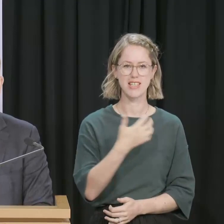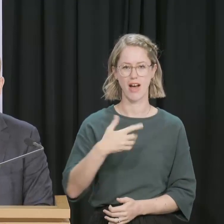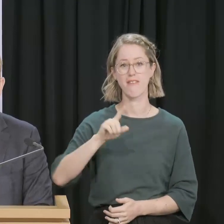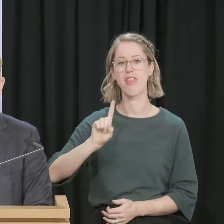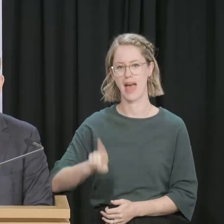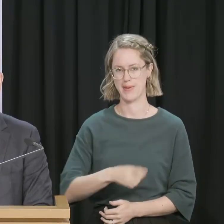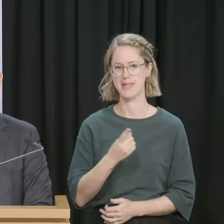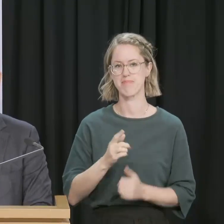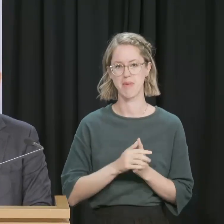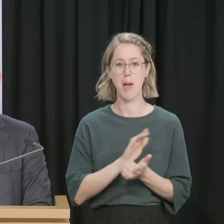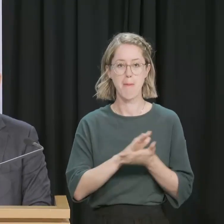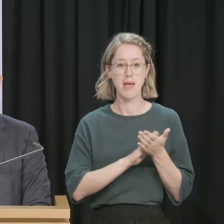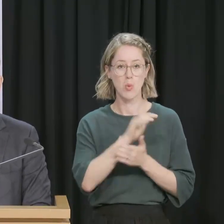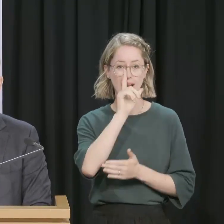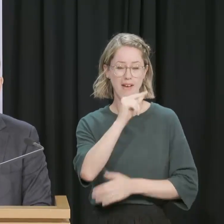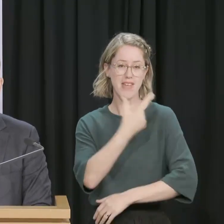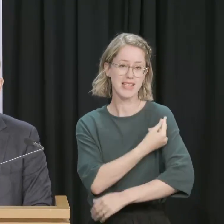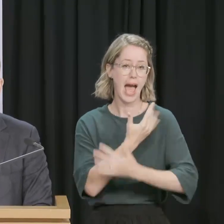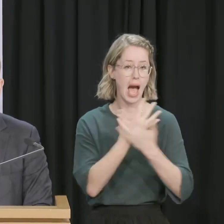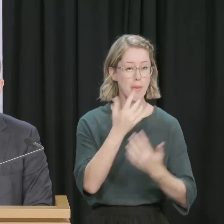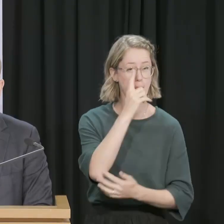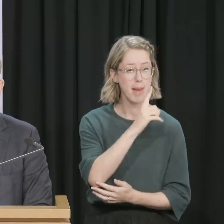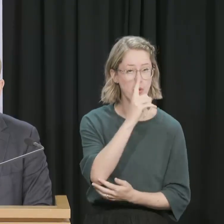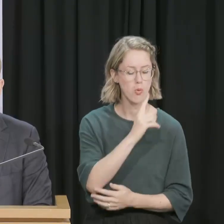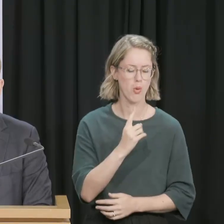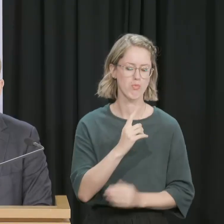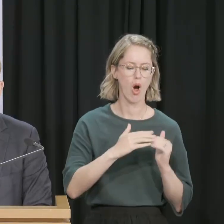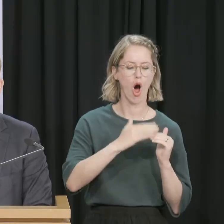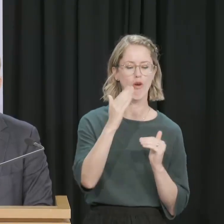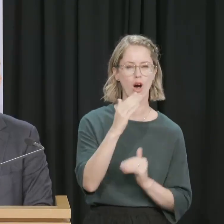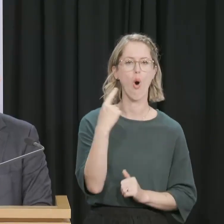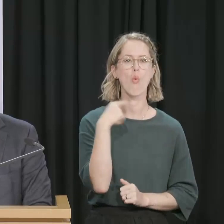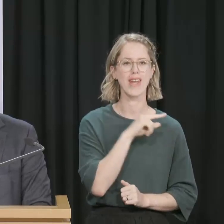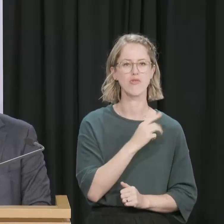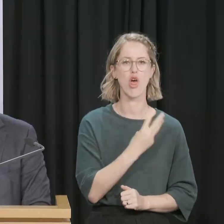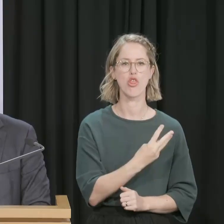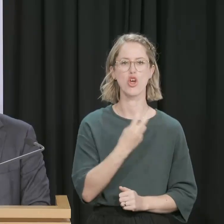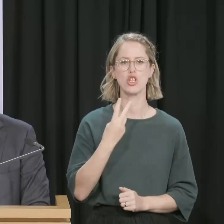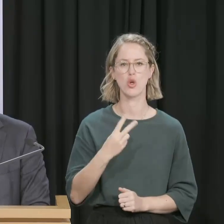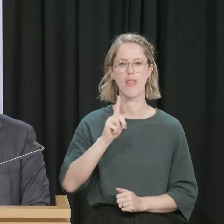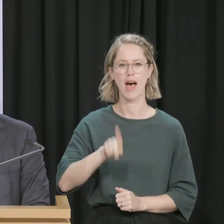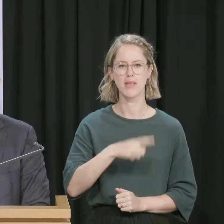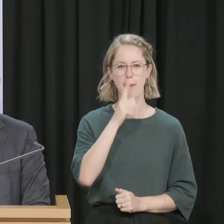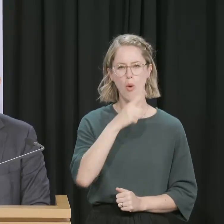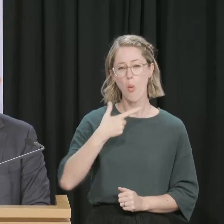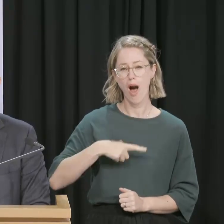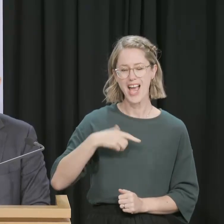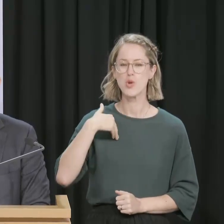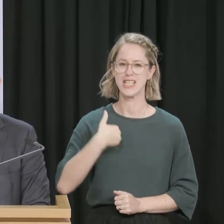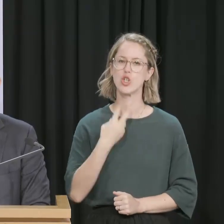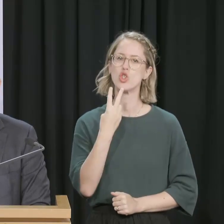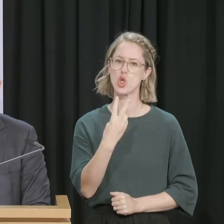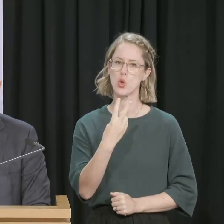265,000, enough to vaccinate more than 132,000 people with the 2 doses required to get